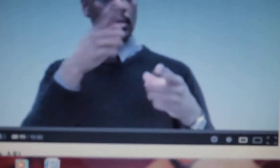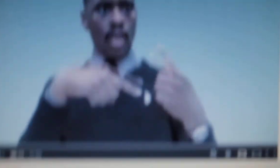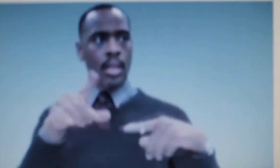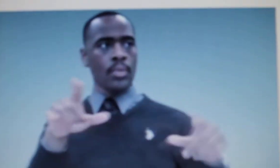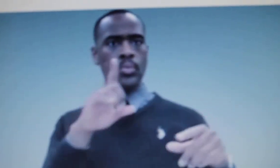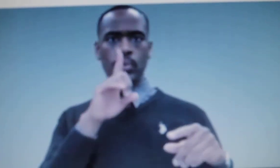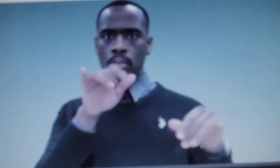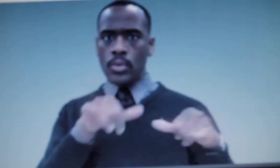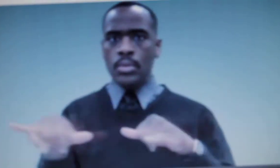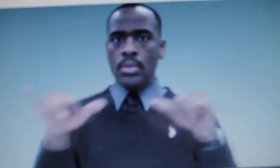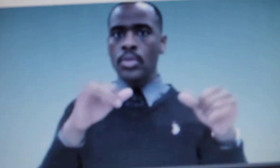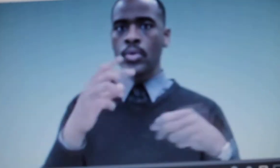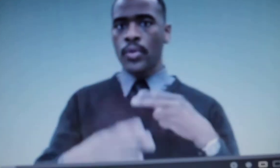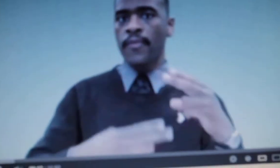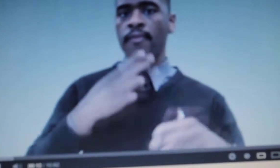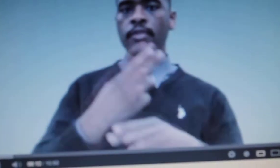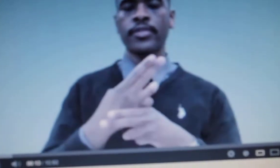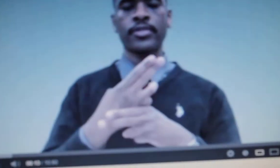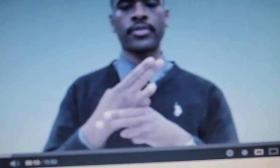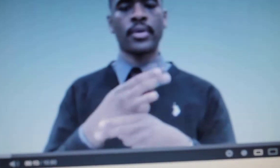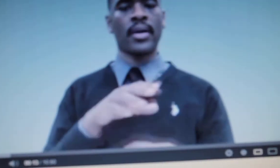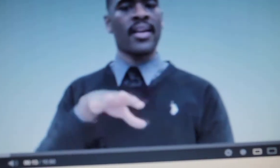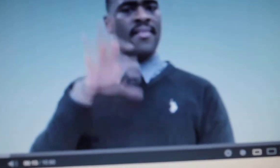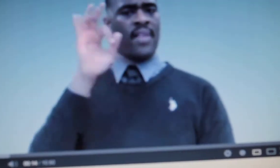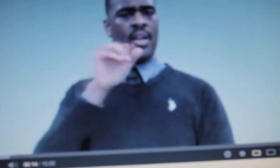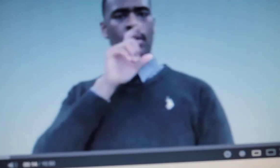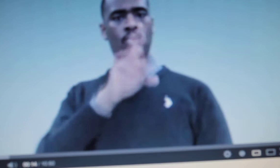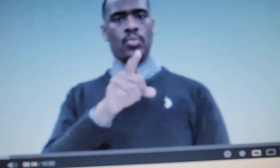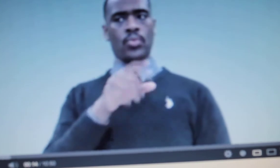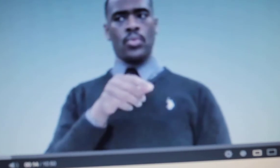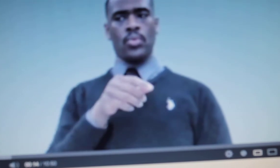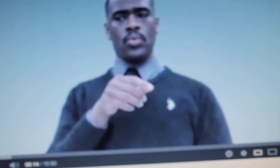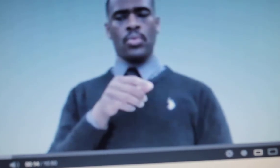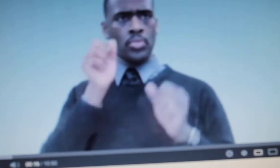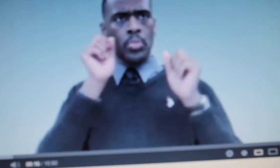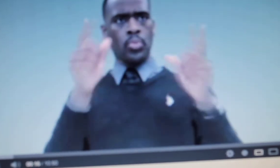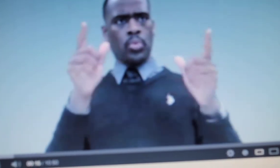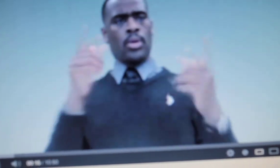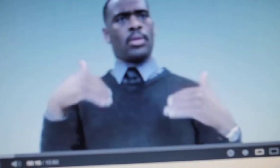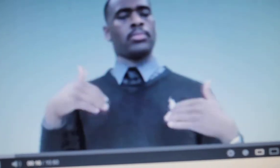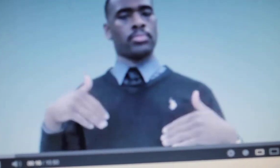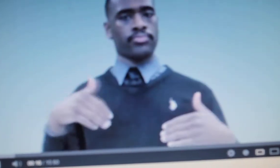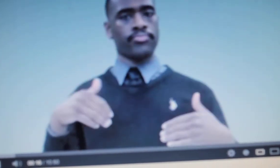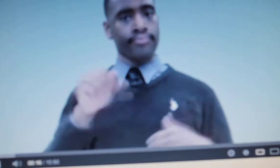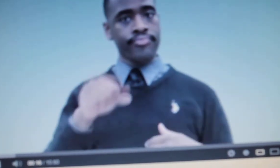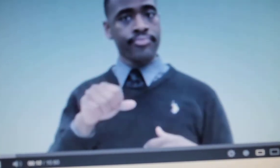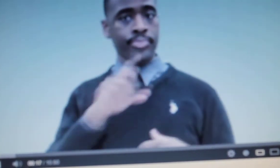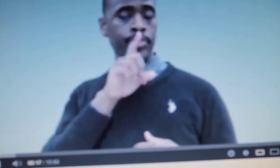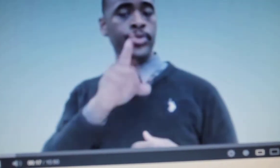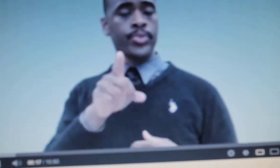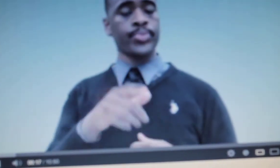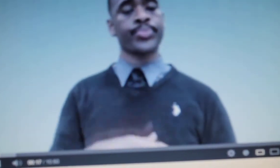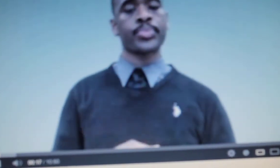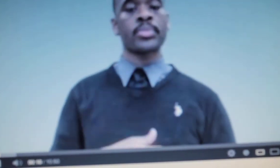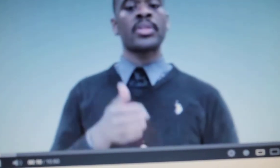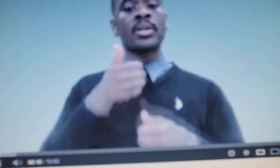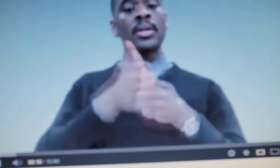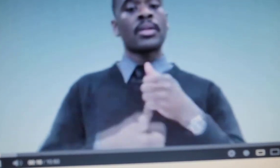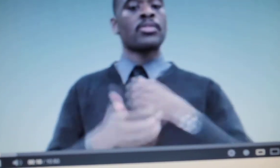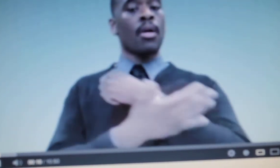When people first saw sign language, they thought that it was a universal language. However, they found out that wasn't true, and they